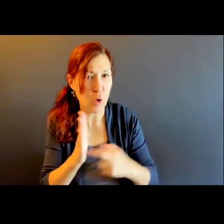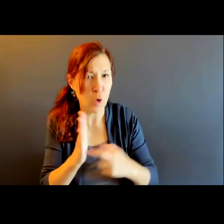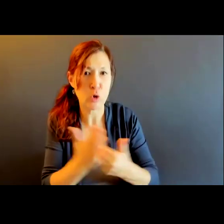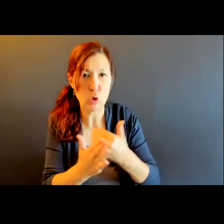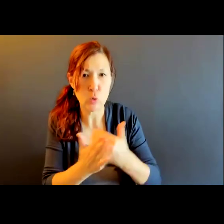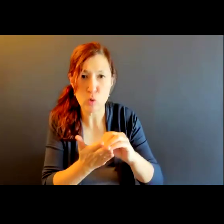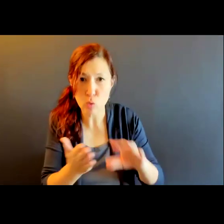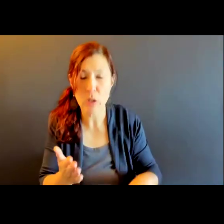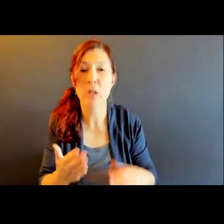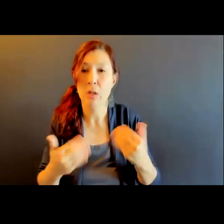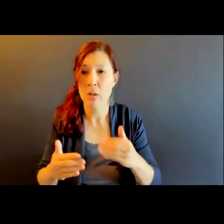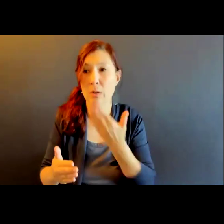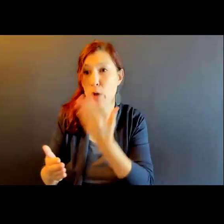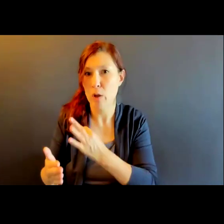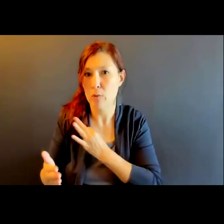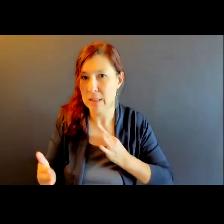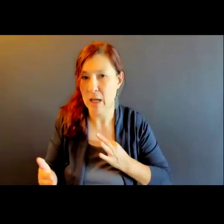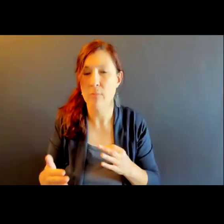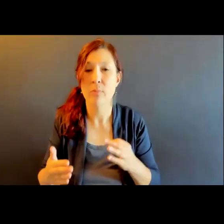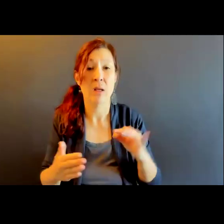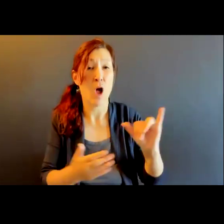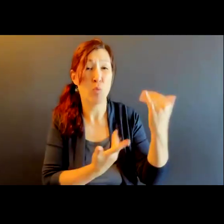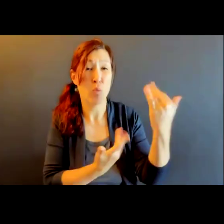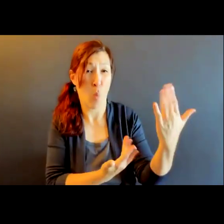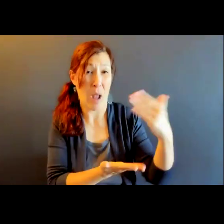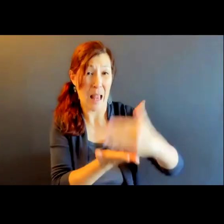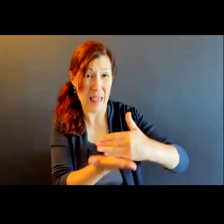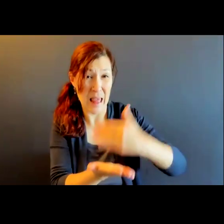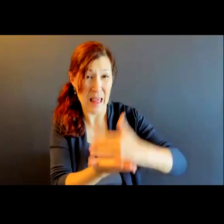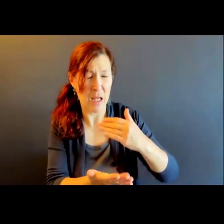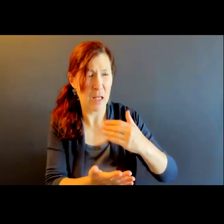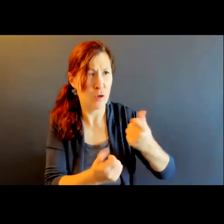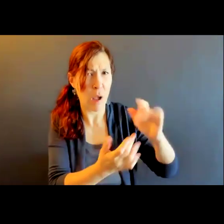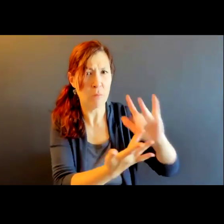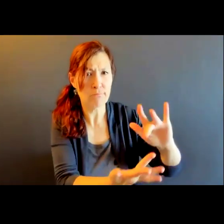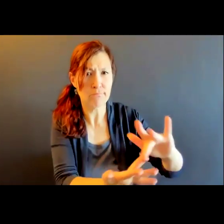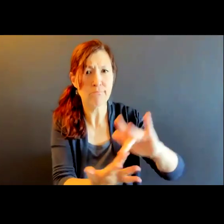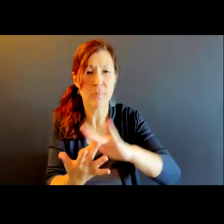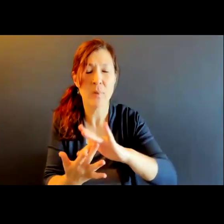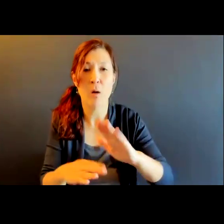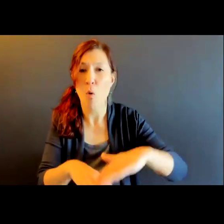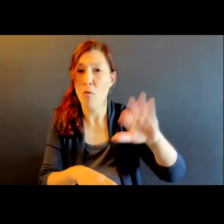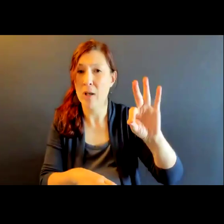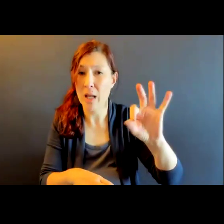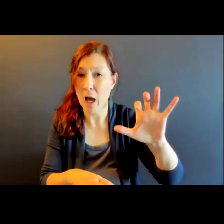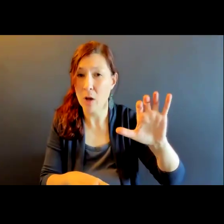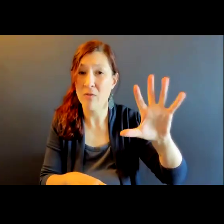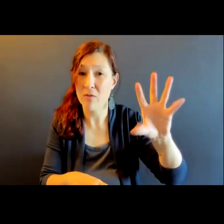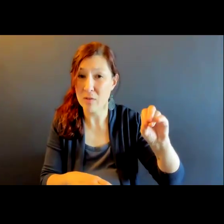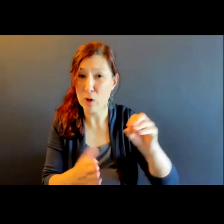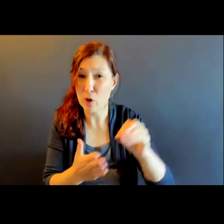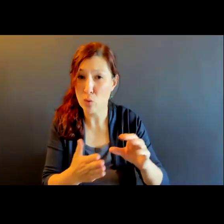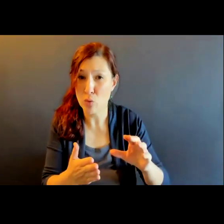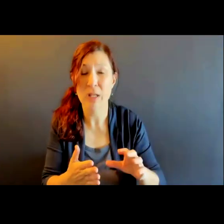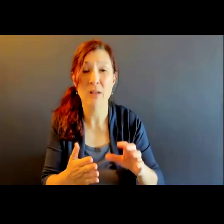also continue to work through our wait lists. We've called more than 950 students. Waitlist calls and emails continue to go out